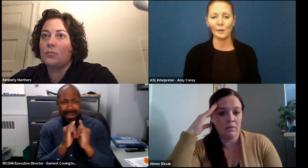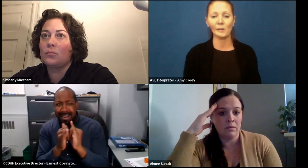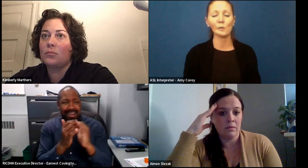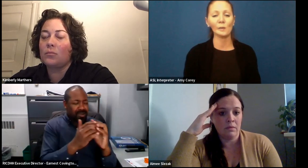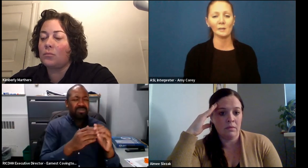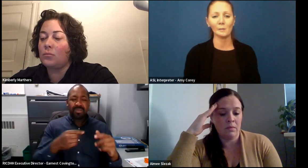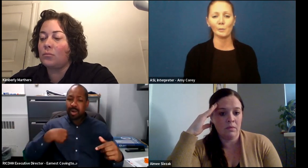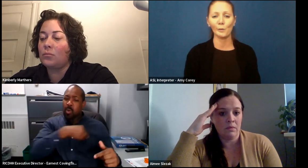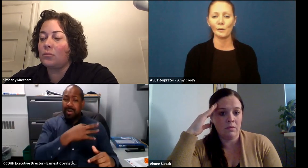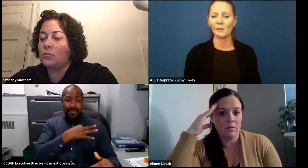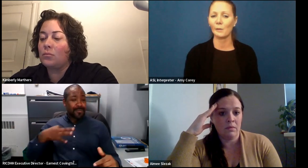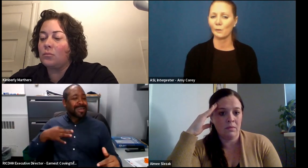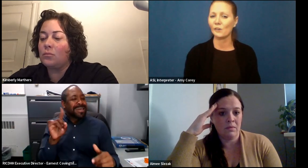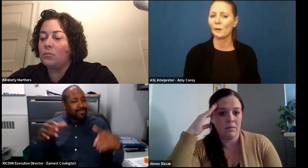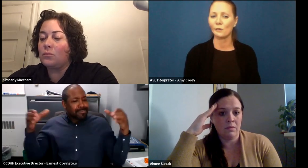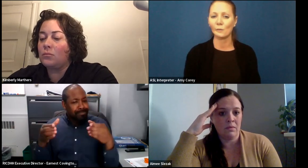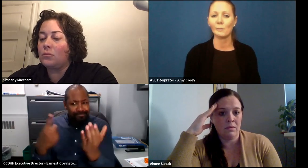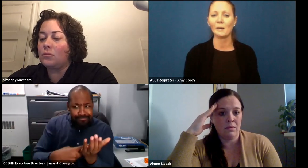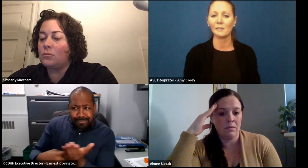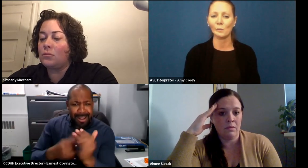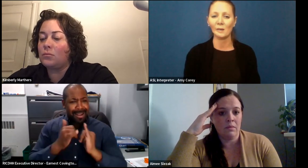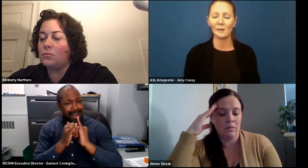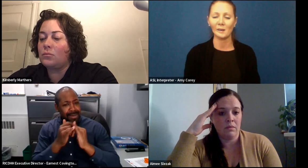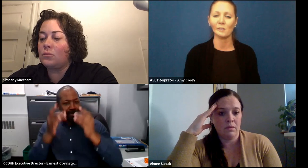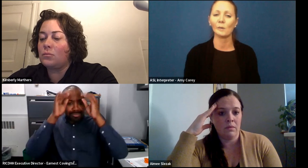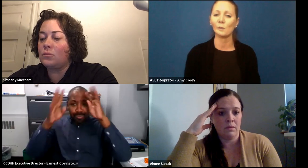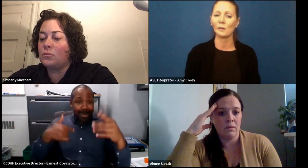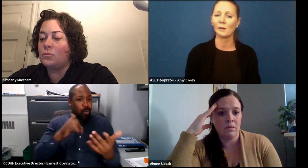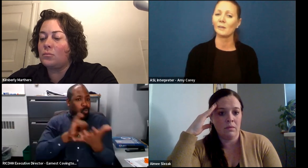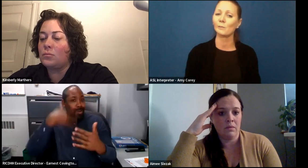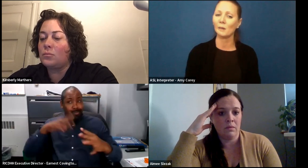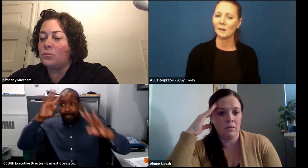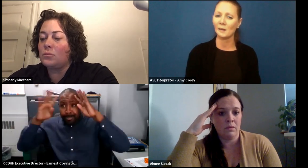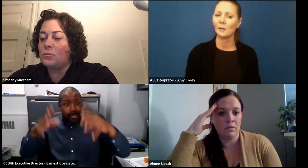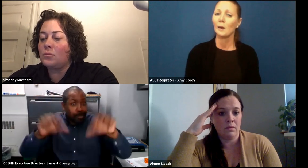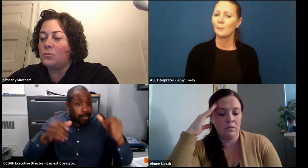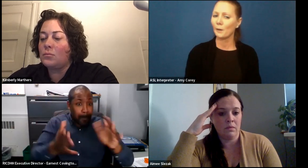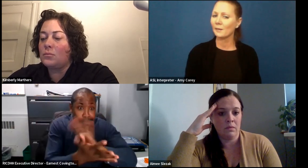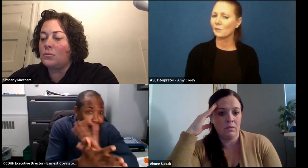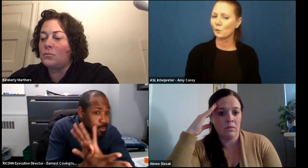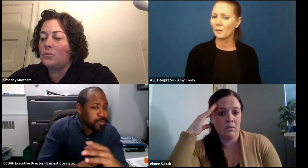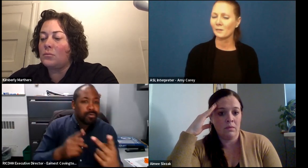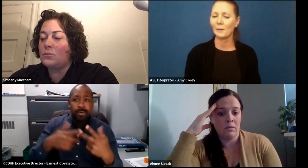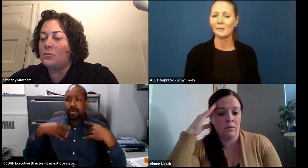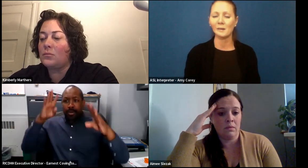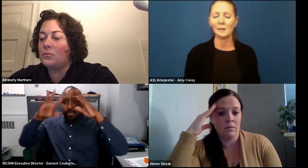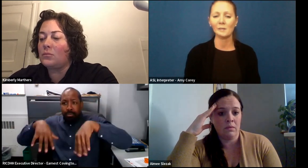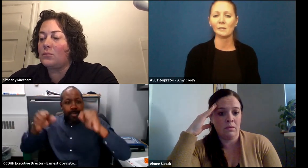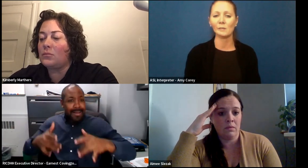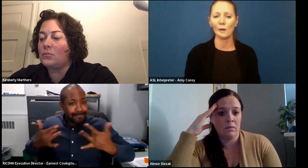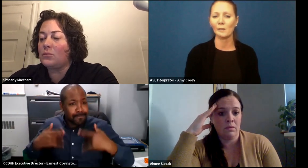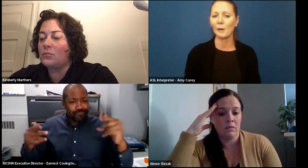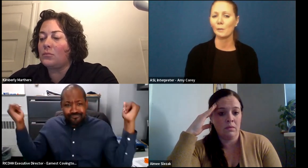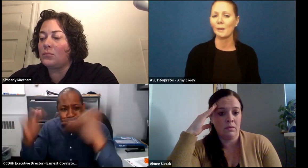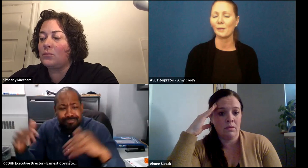second point. I do think it's important to reach out to as many as we can. So I do think kind of meeting and brainstorming some ideas